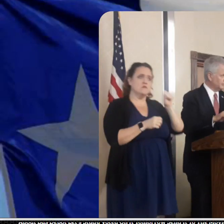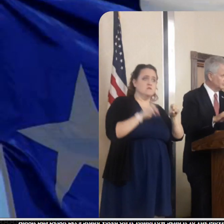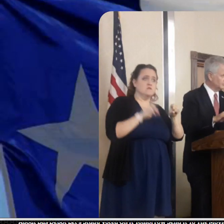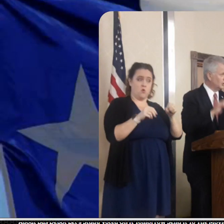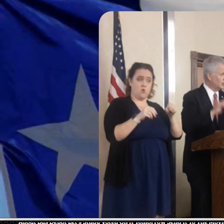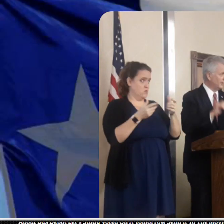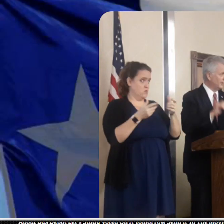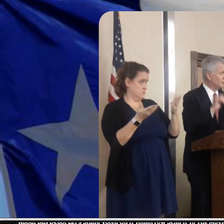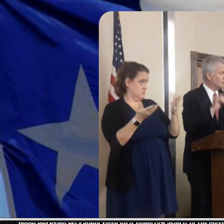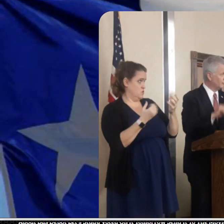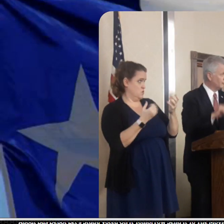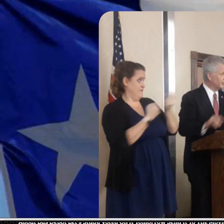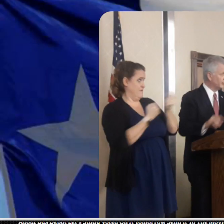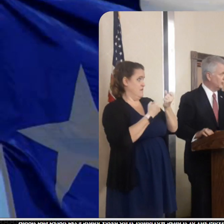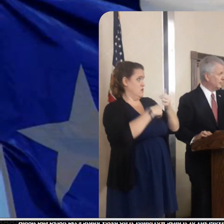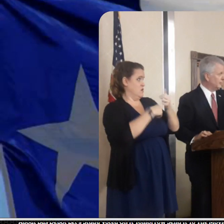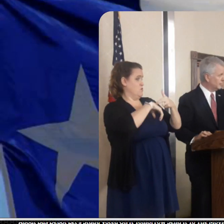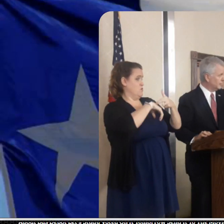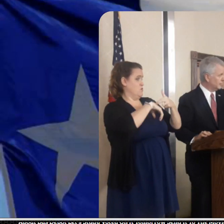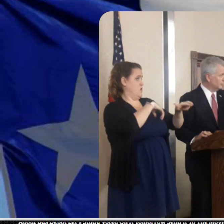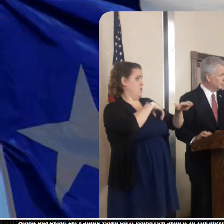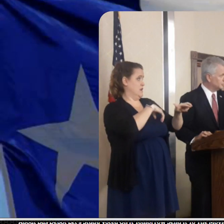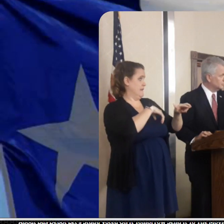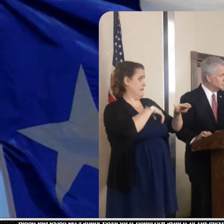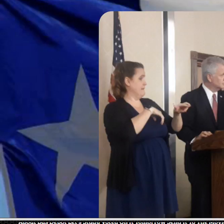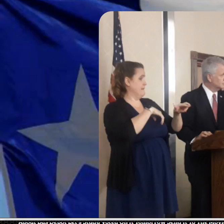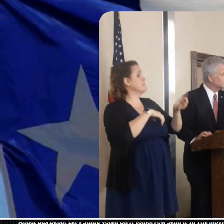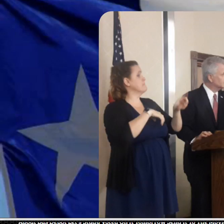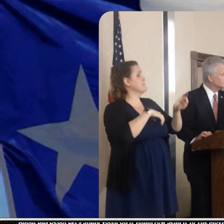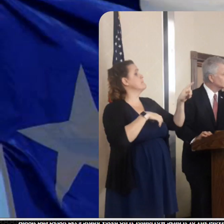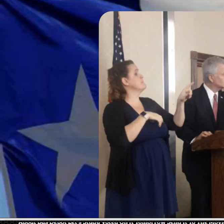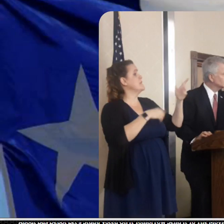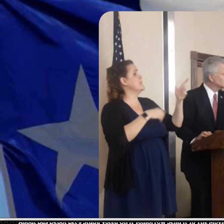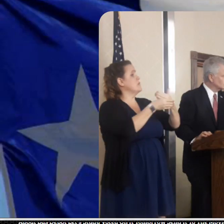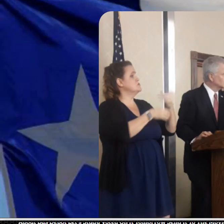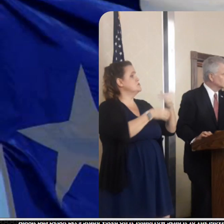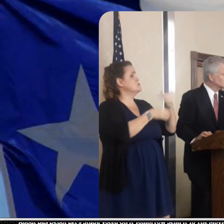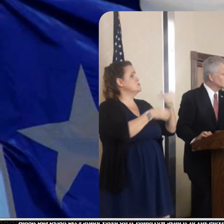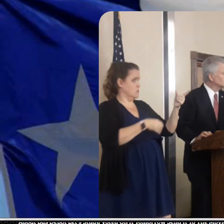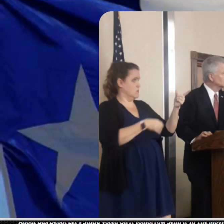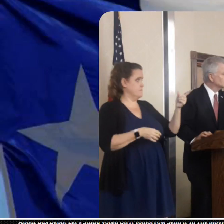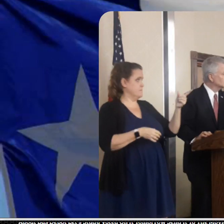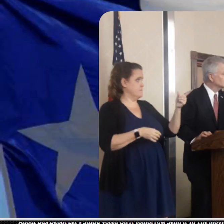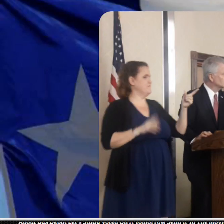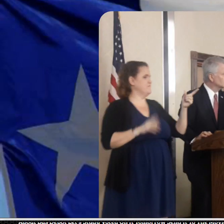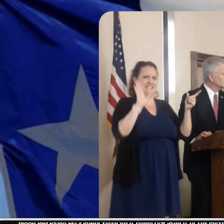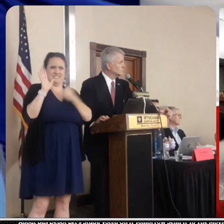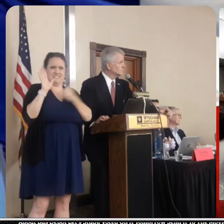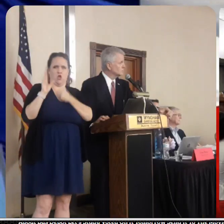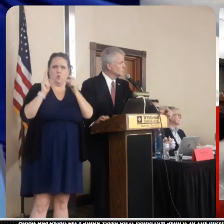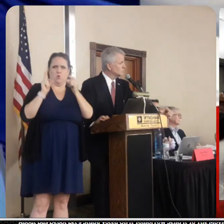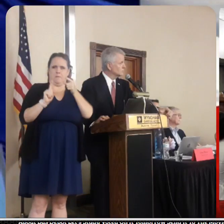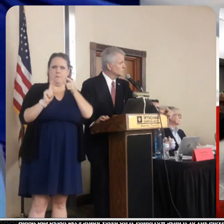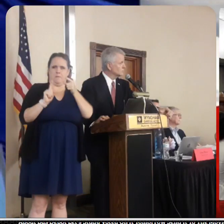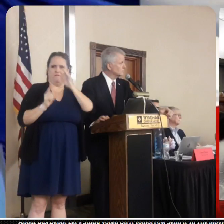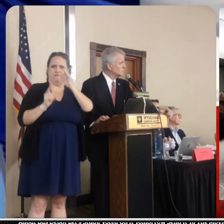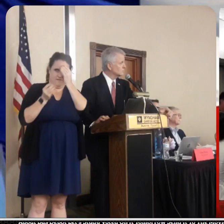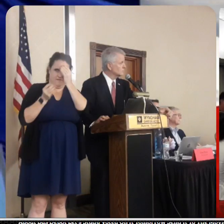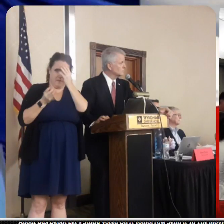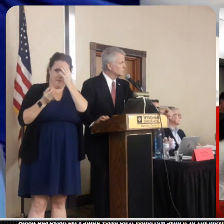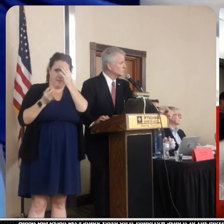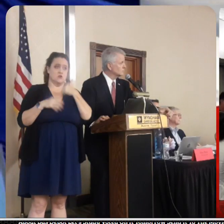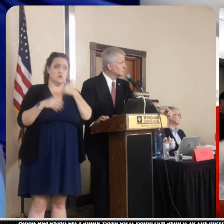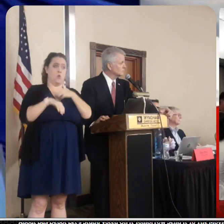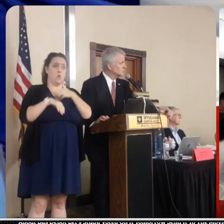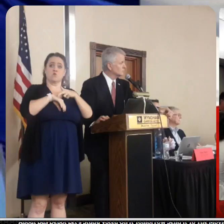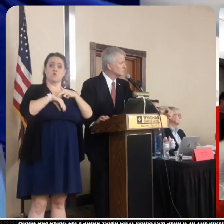All in favor of referring that, oh wait, got another option? Sorry, quick point of information. Are we referring the original